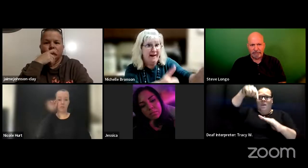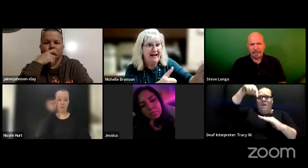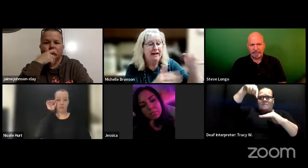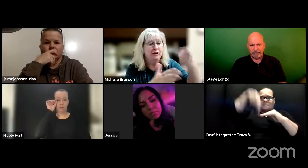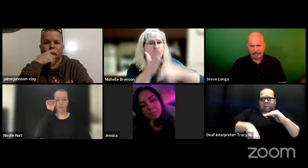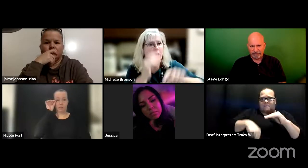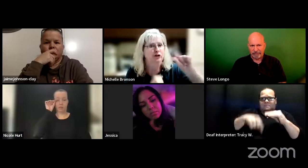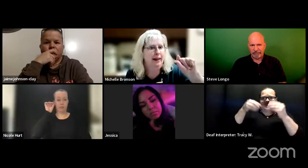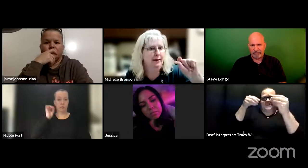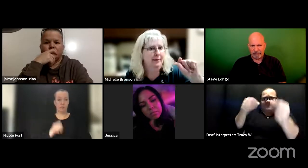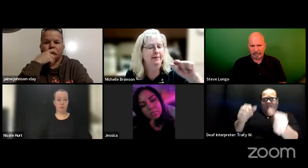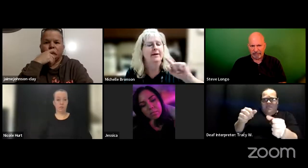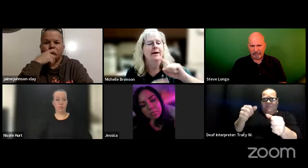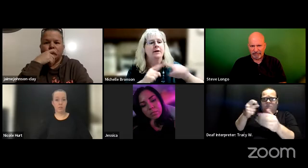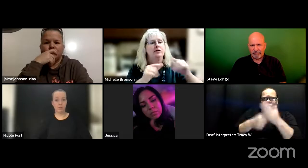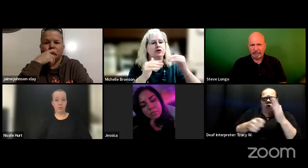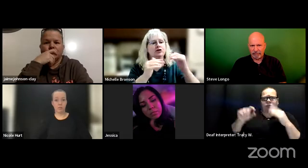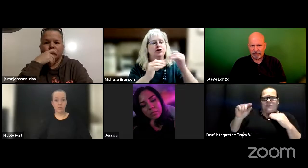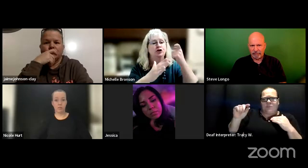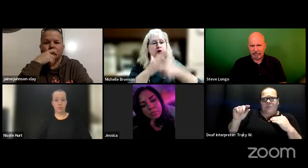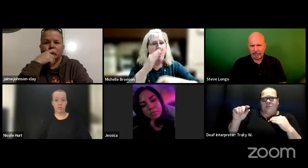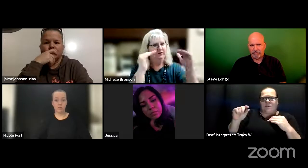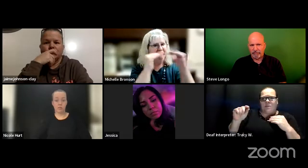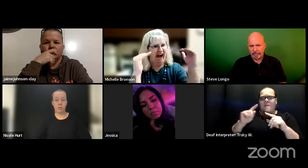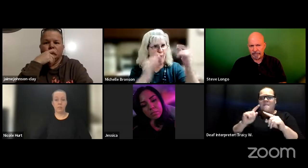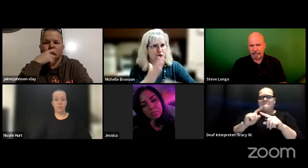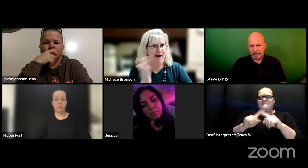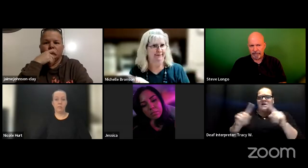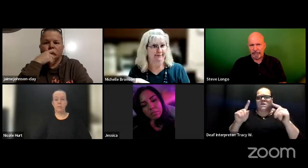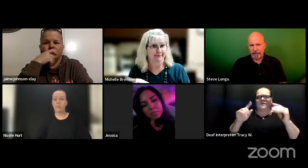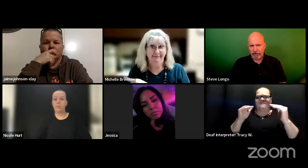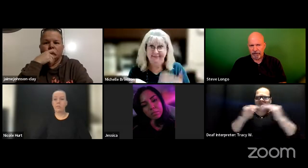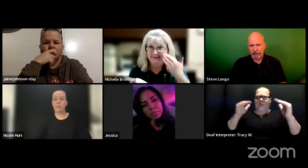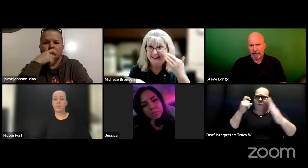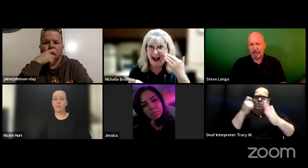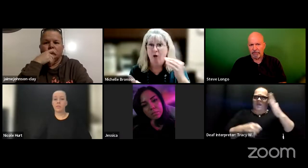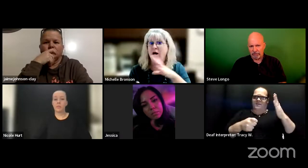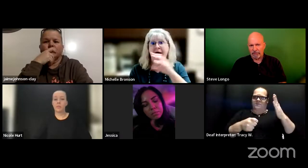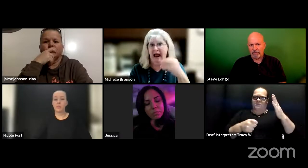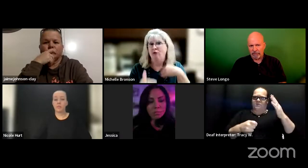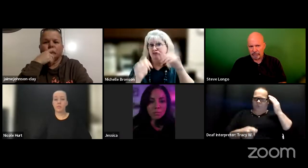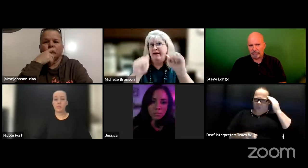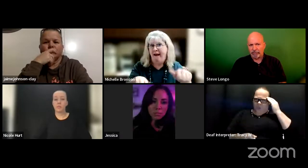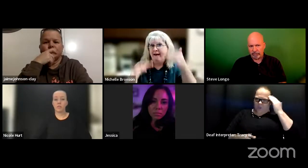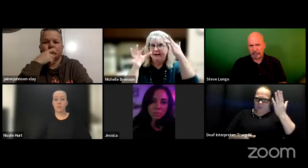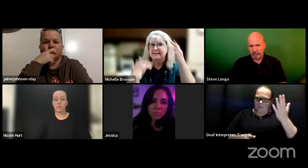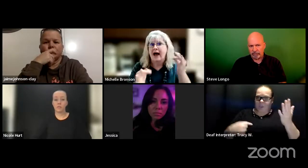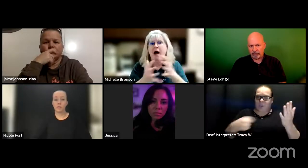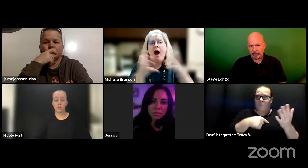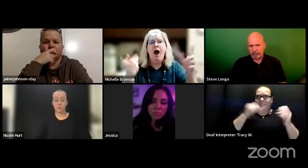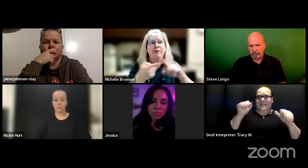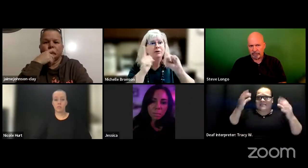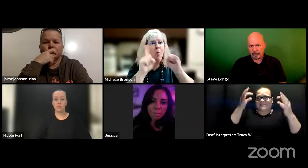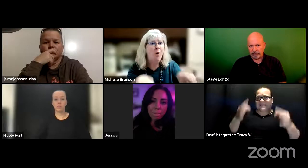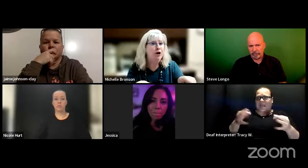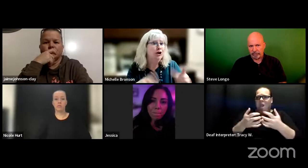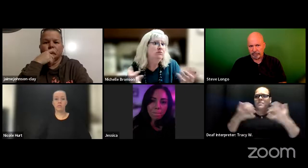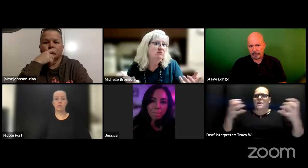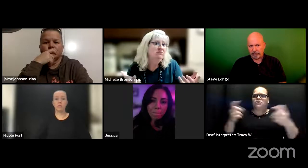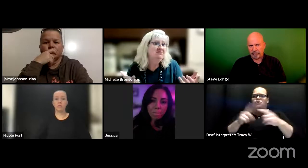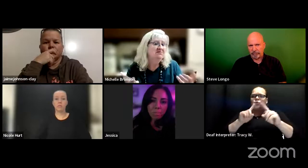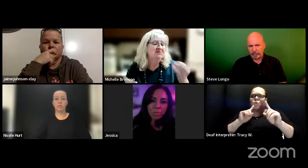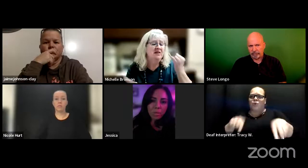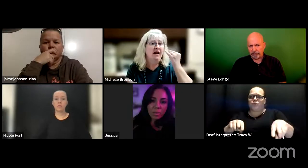make sure that we do not overspend. We want to charge a fair price and not